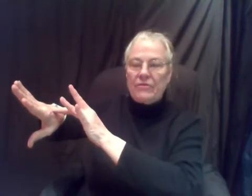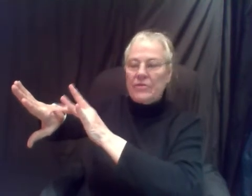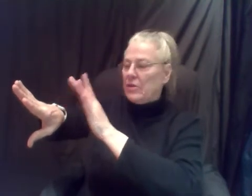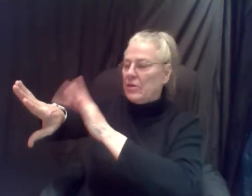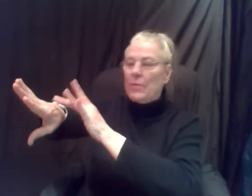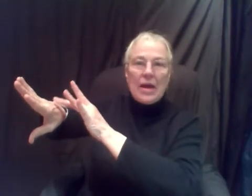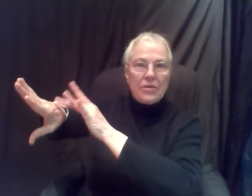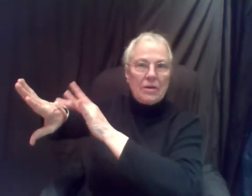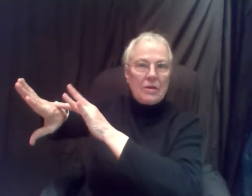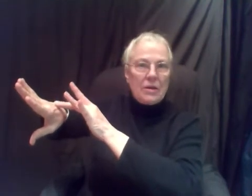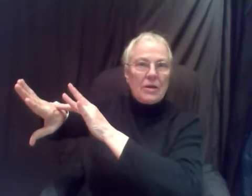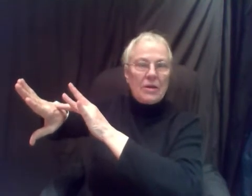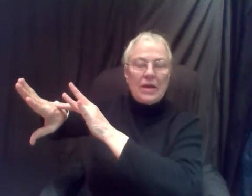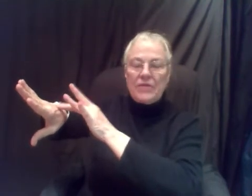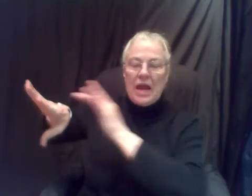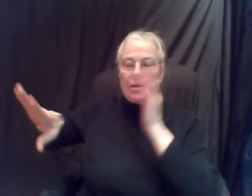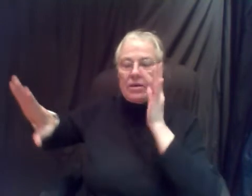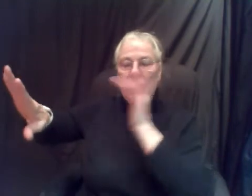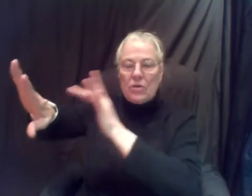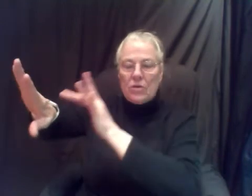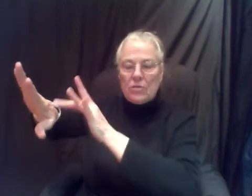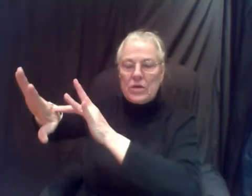the back of the left hand, reaching.